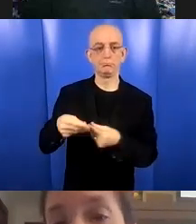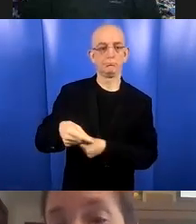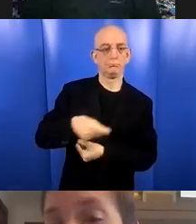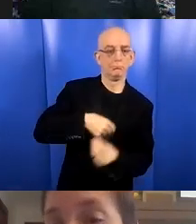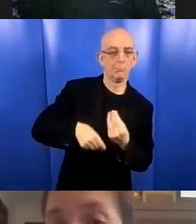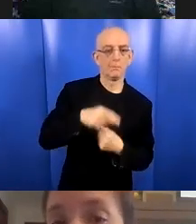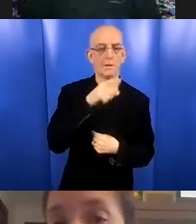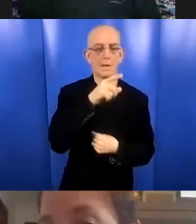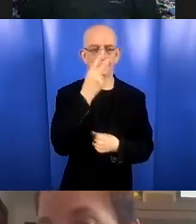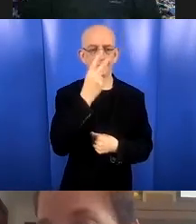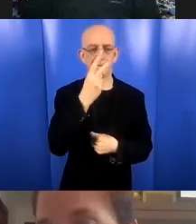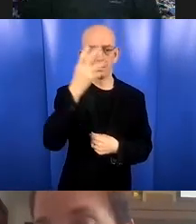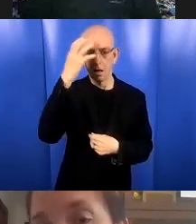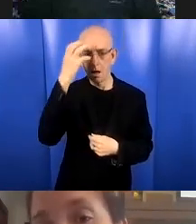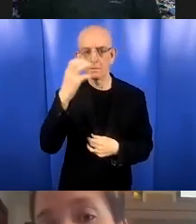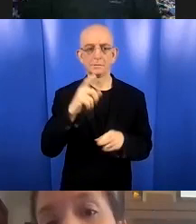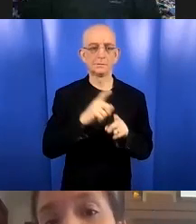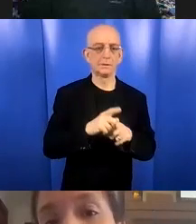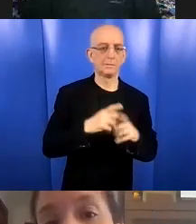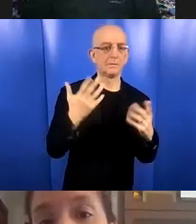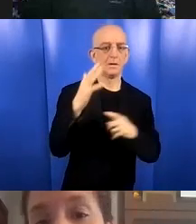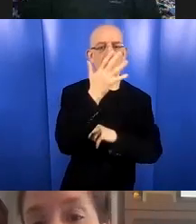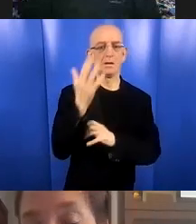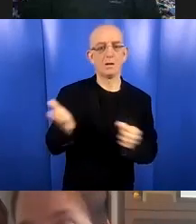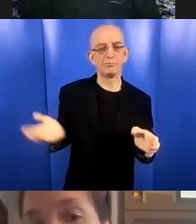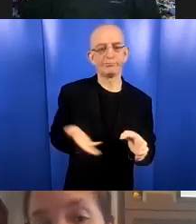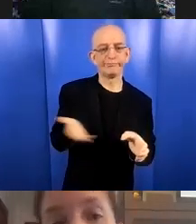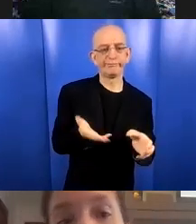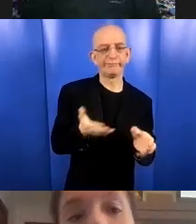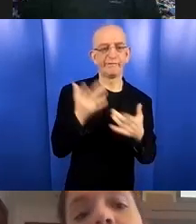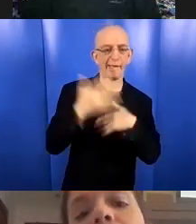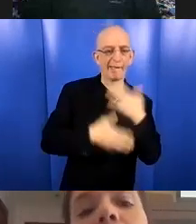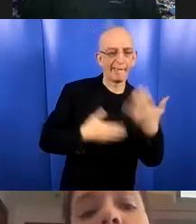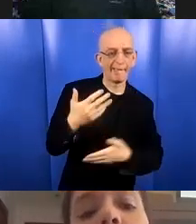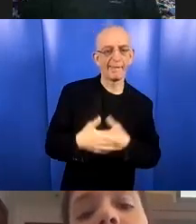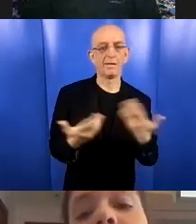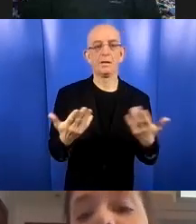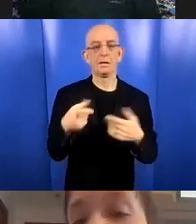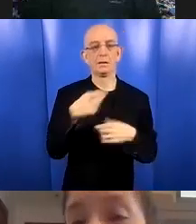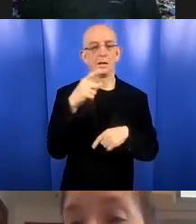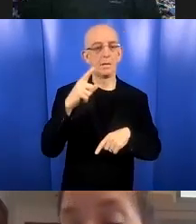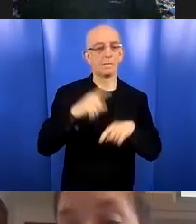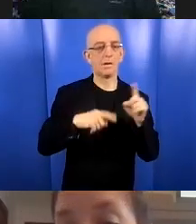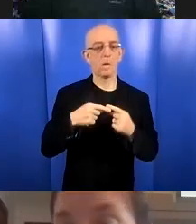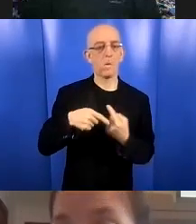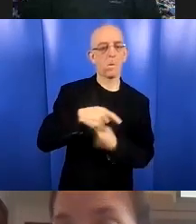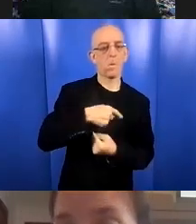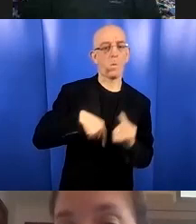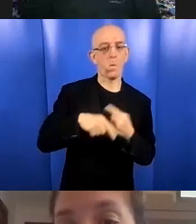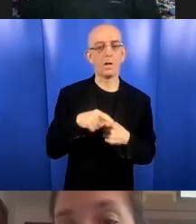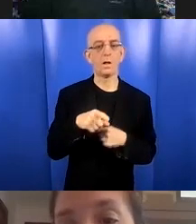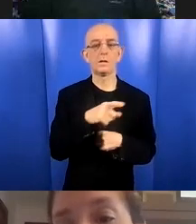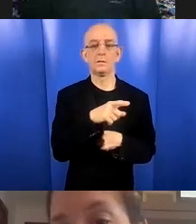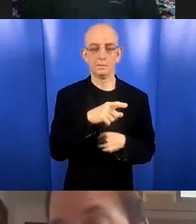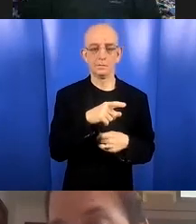in 2019 was the top violation we recorded, and last year was the third top. Attacks on detention of